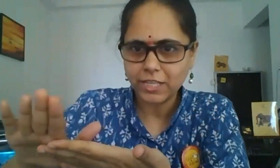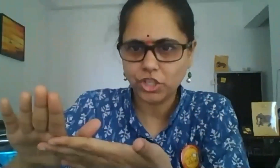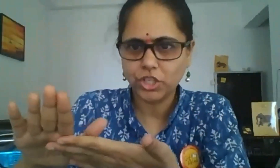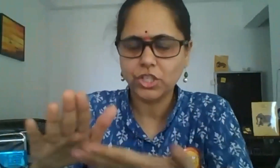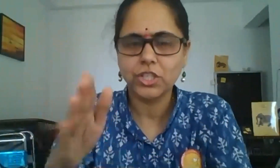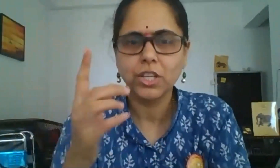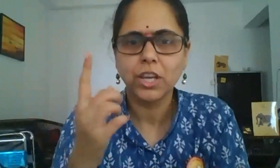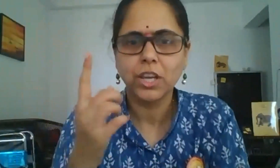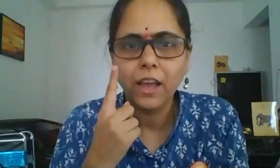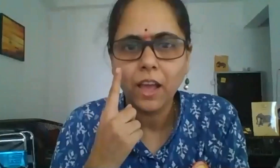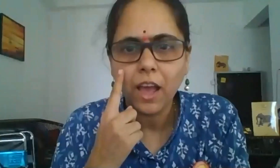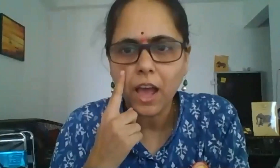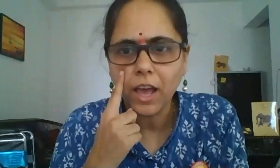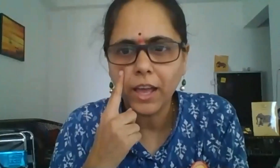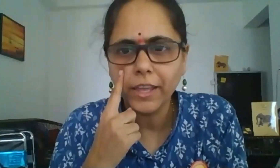H, I,